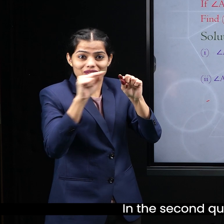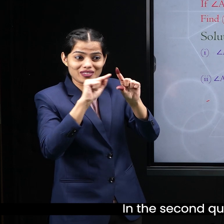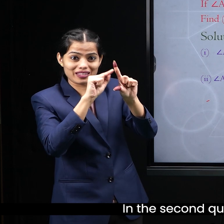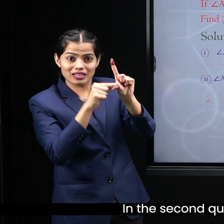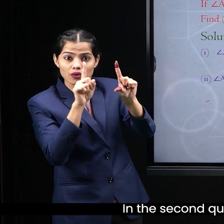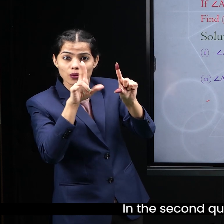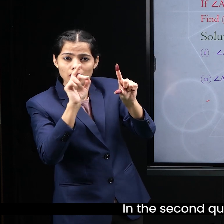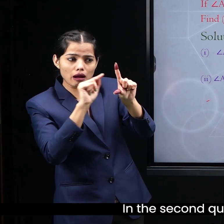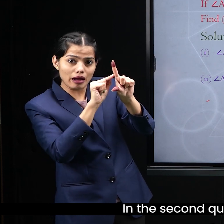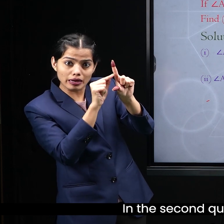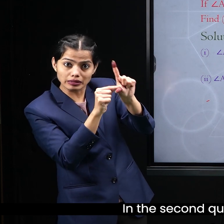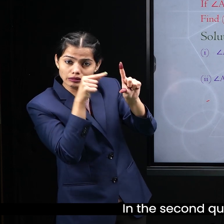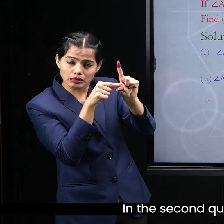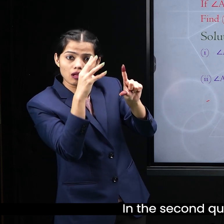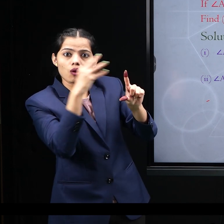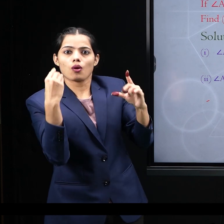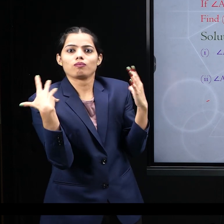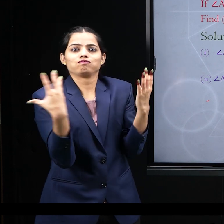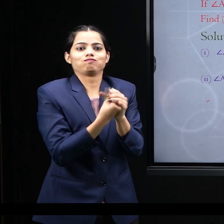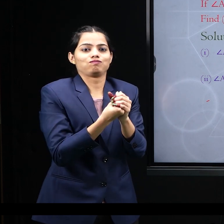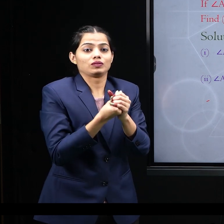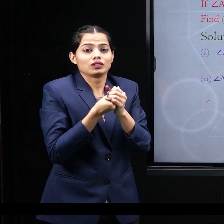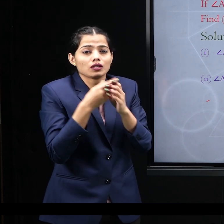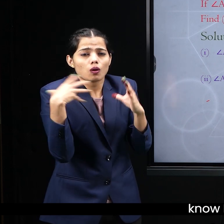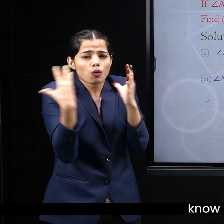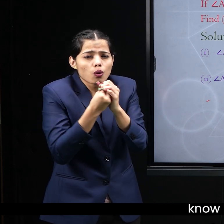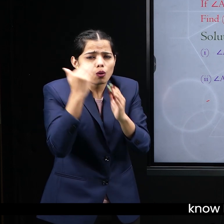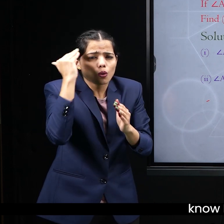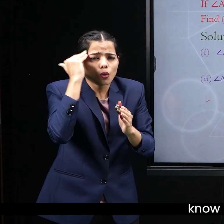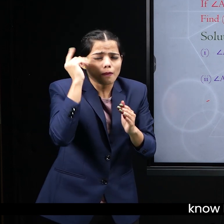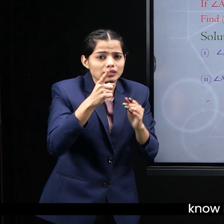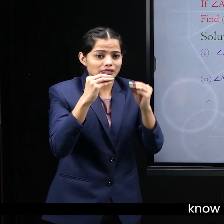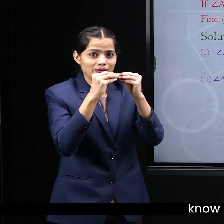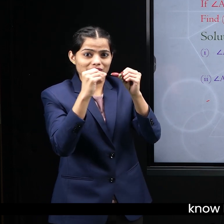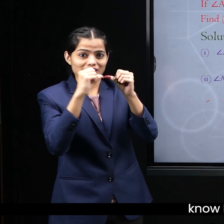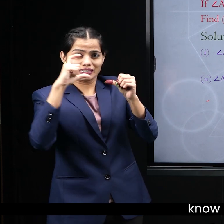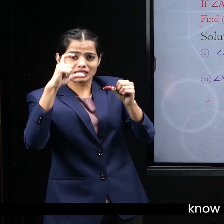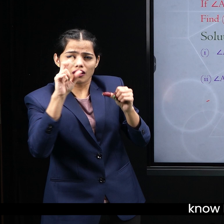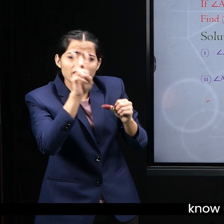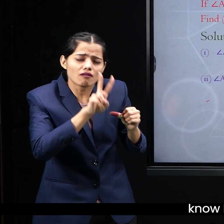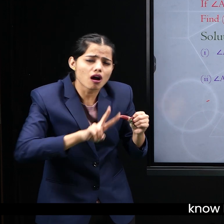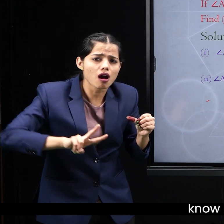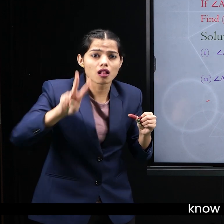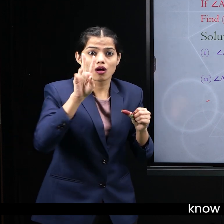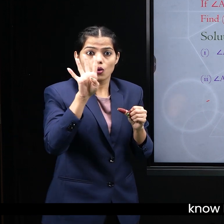180 degrees and we know BAC value is 40